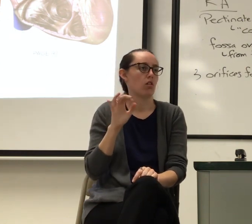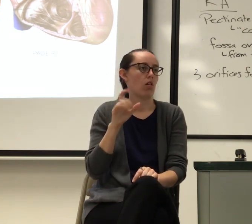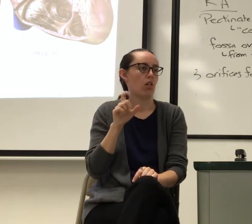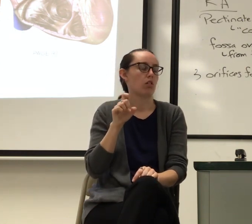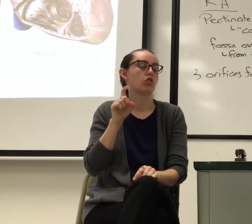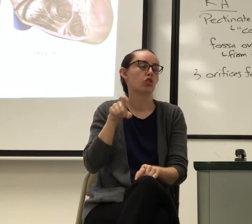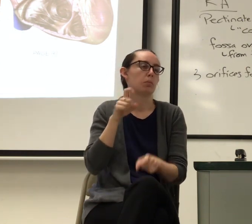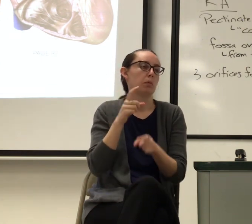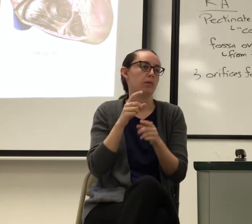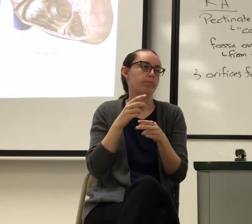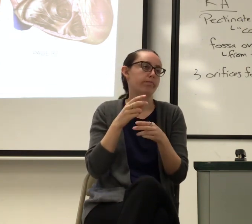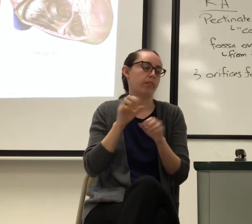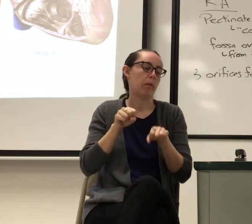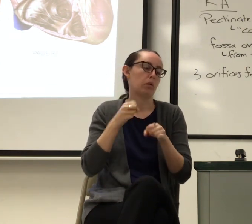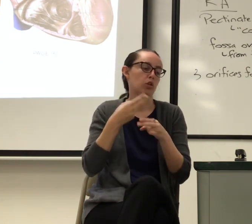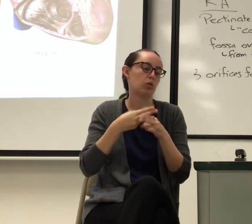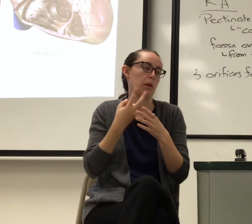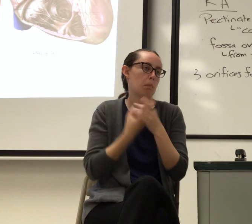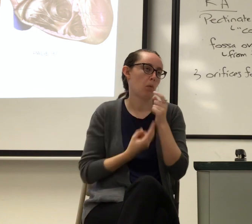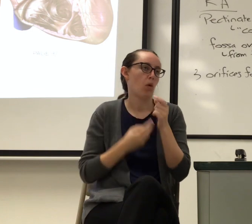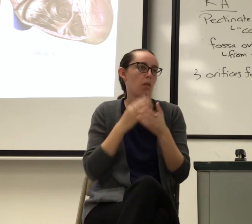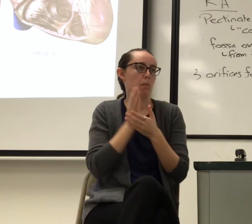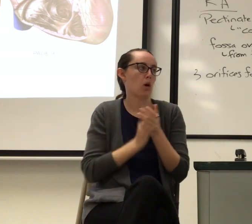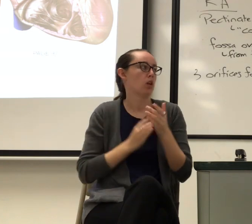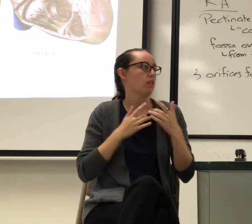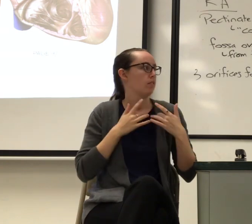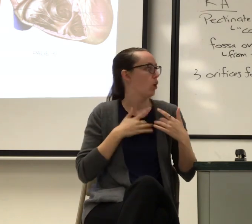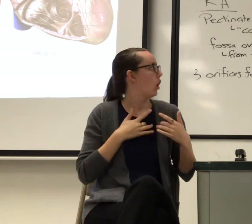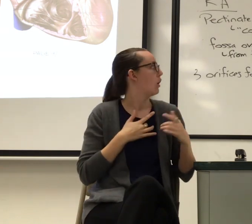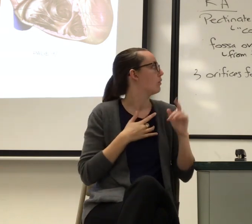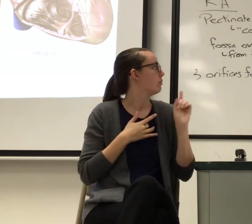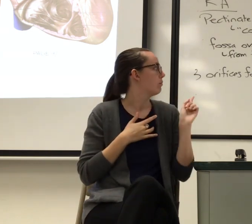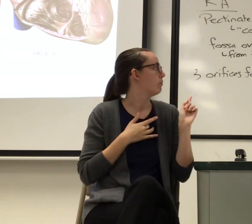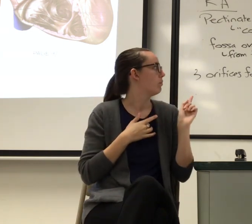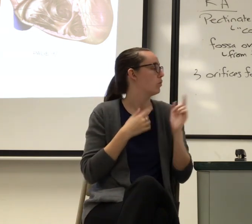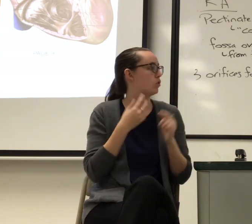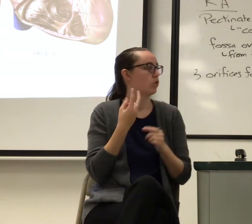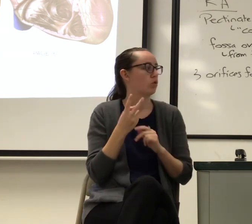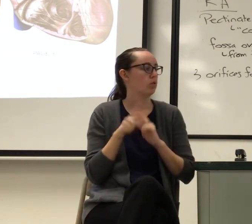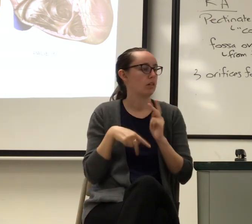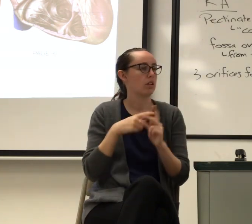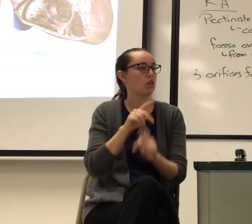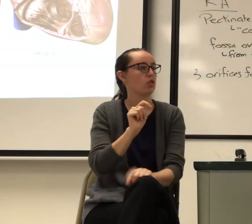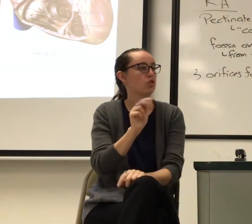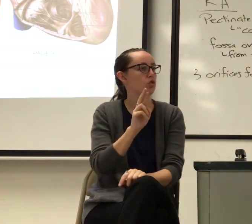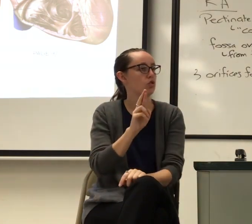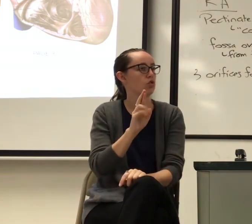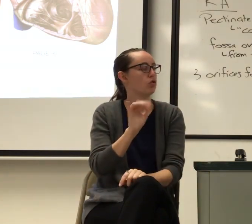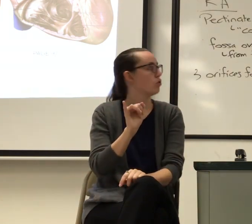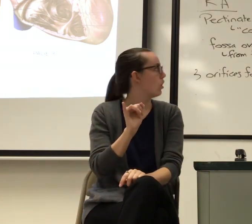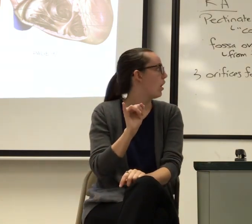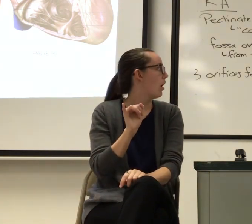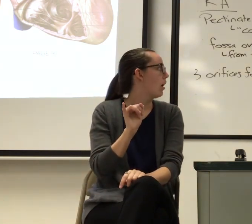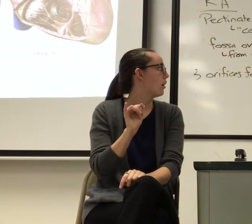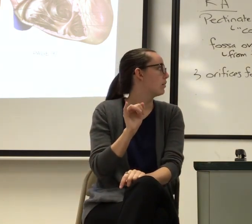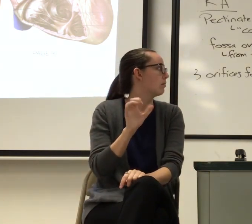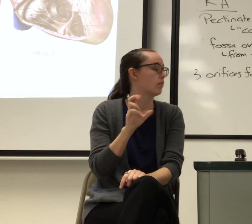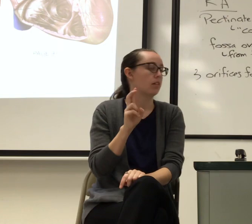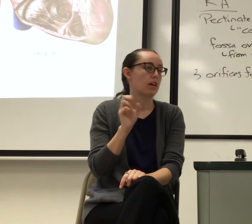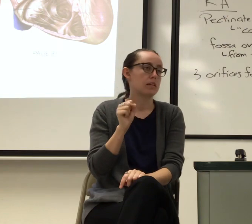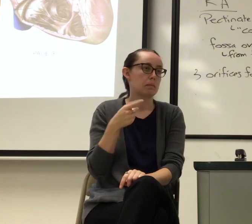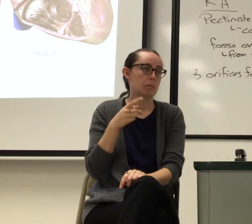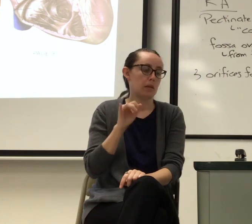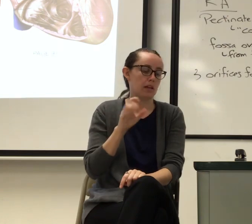Now let's remember that the tricuspid valve, along with the bicuspid valve, they have those heartstrings called the chordae tendineae.